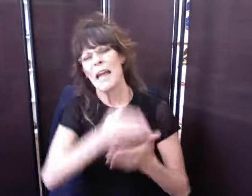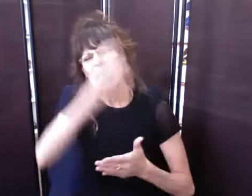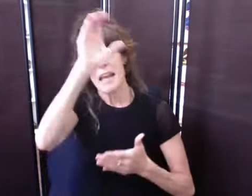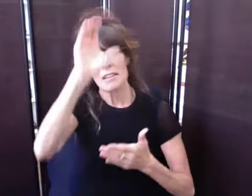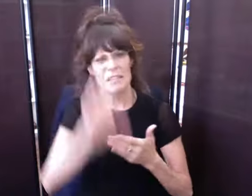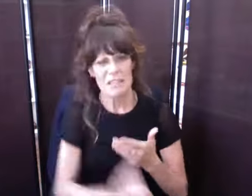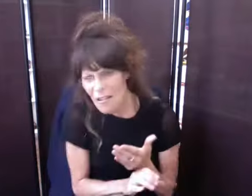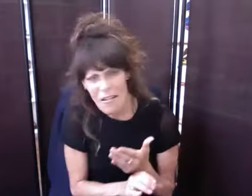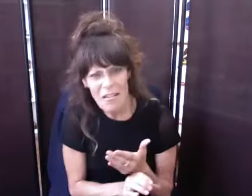my stomach.